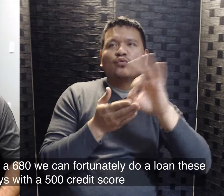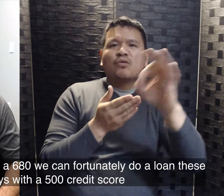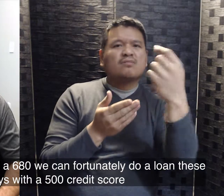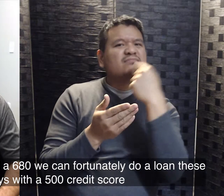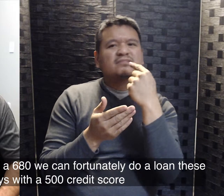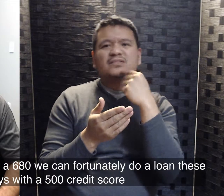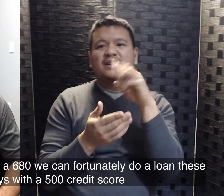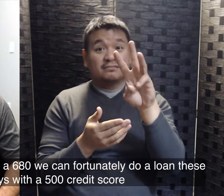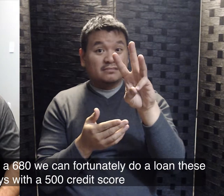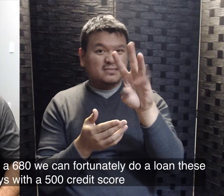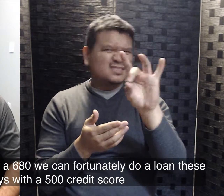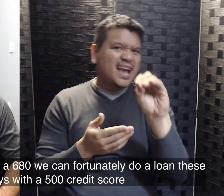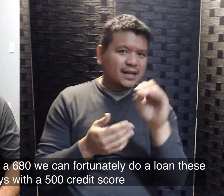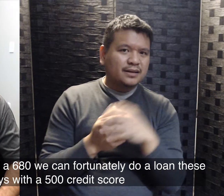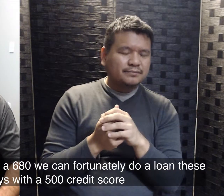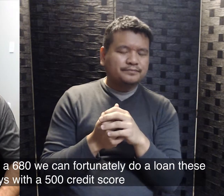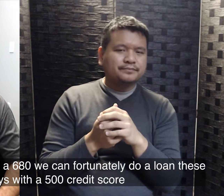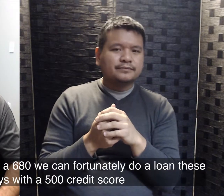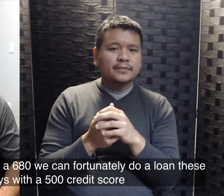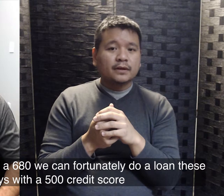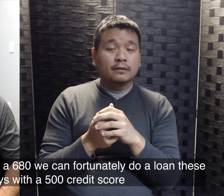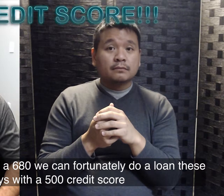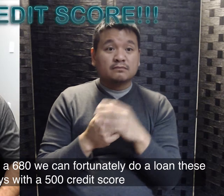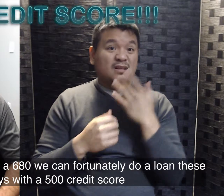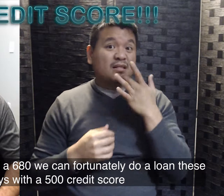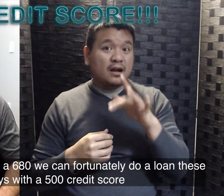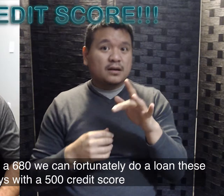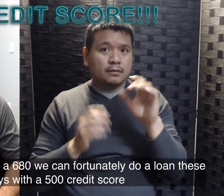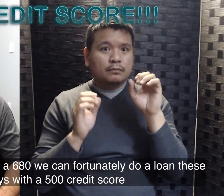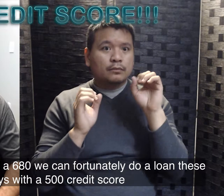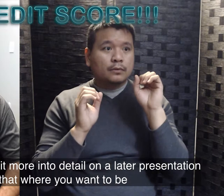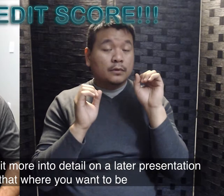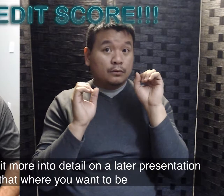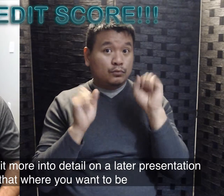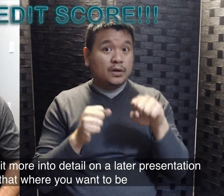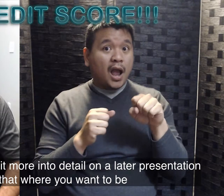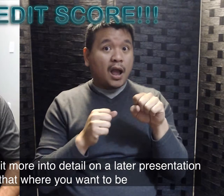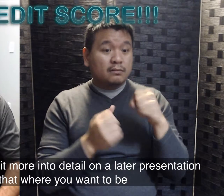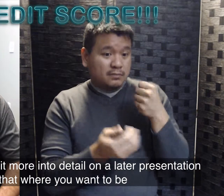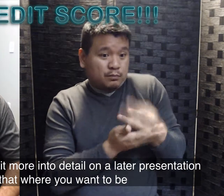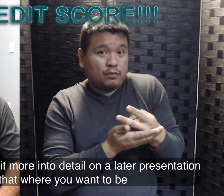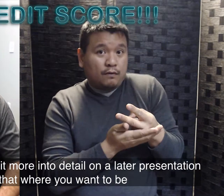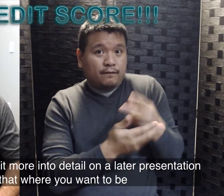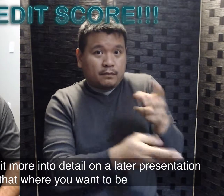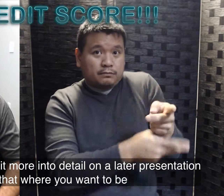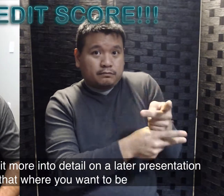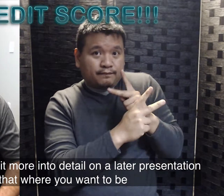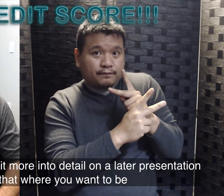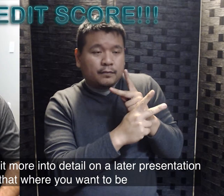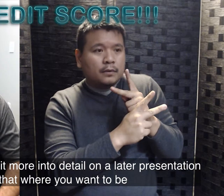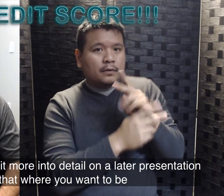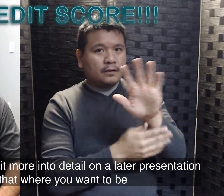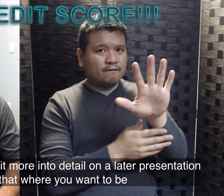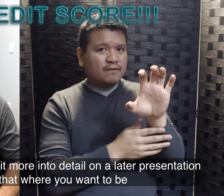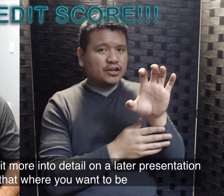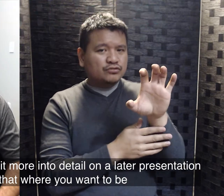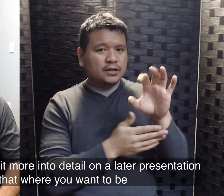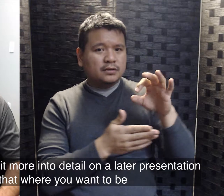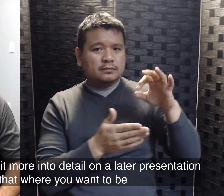around a 680. We can fortunately do a loan these days with a 500 credit score. We'll go a little bit more into detail in a